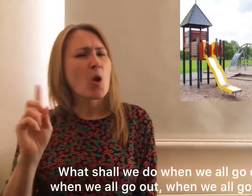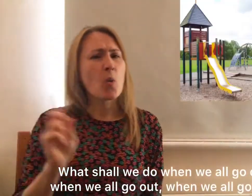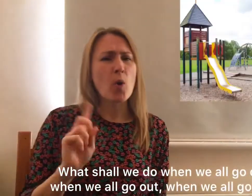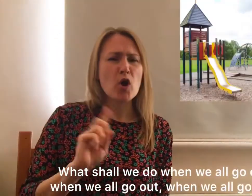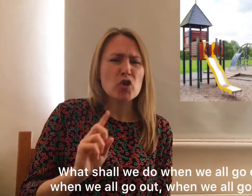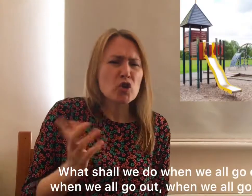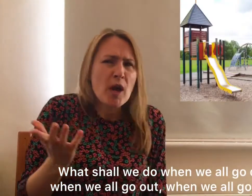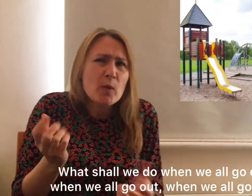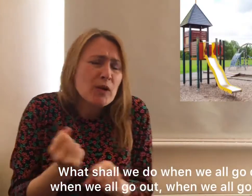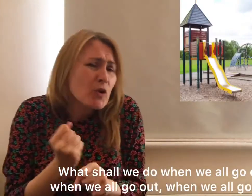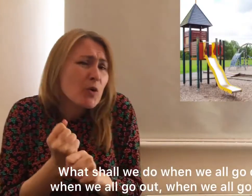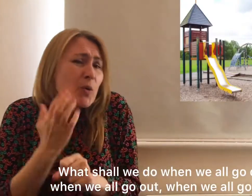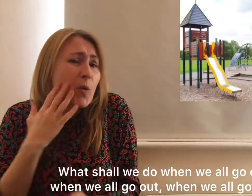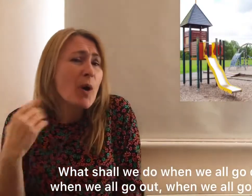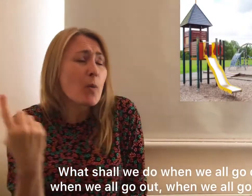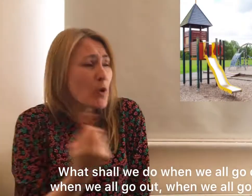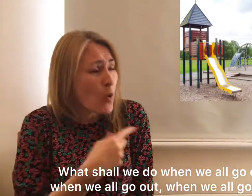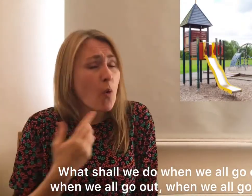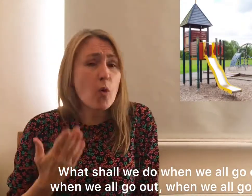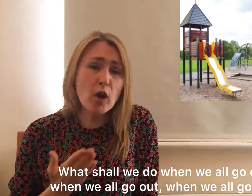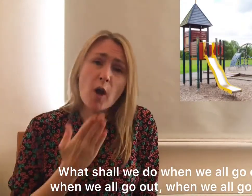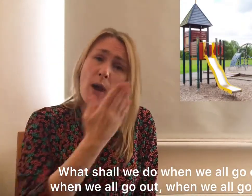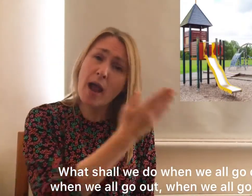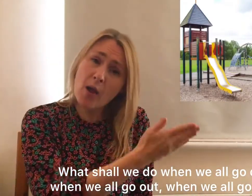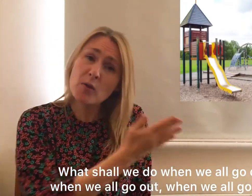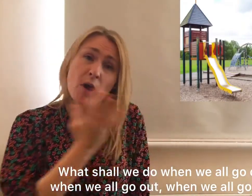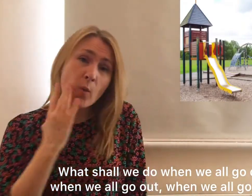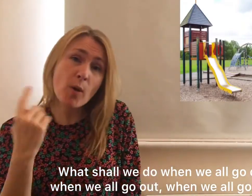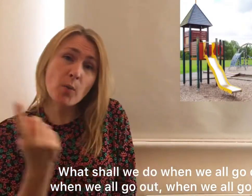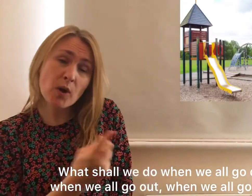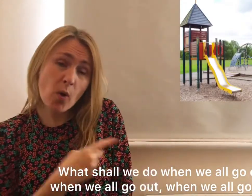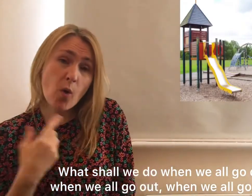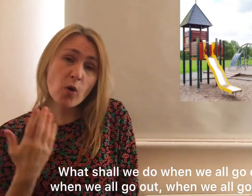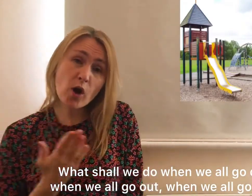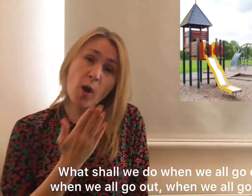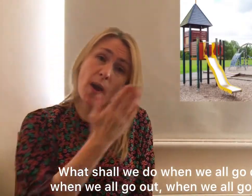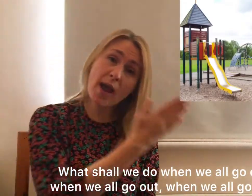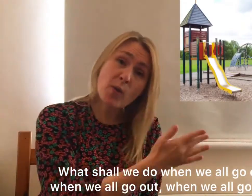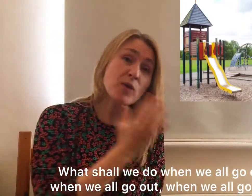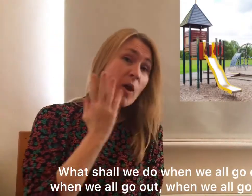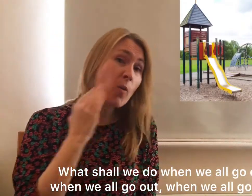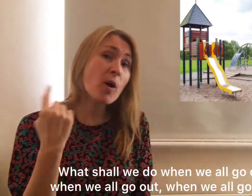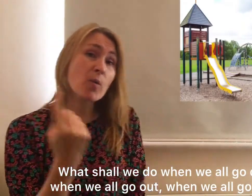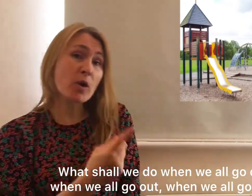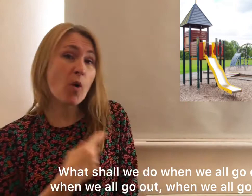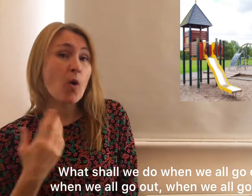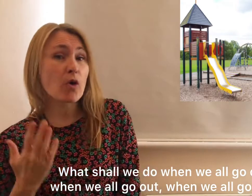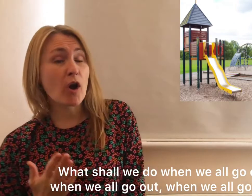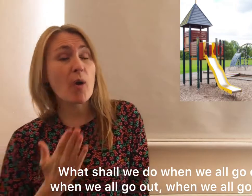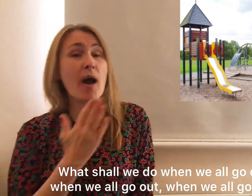That's what we'll do when we all go out, when we all go out, when we all go out